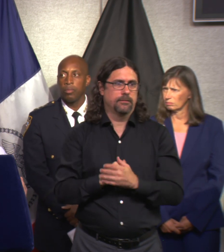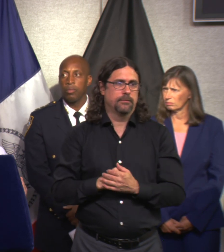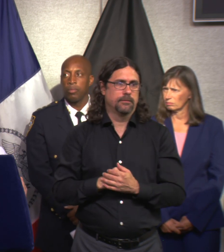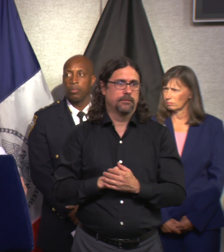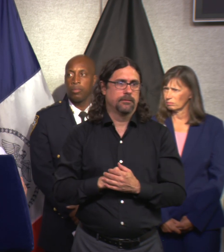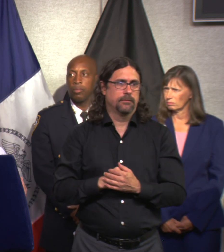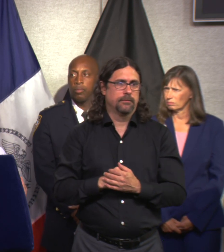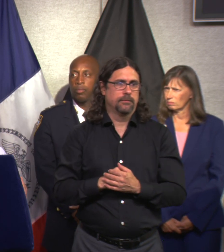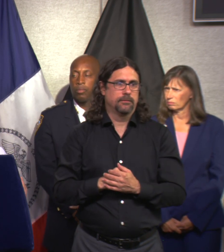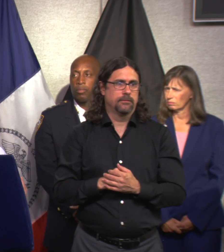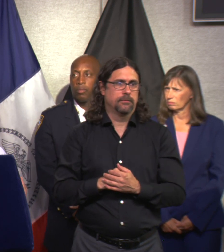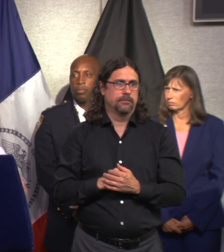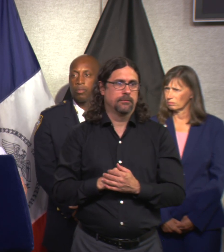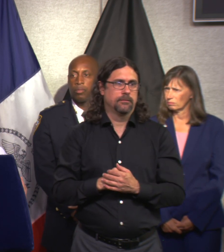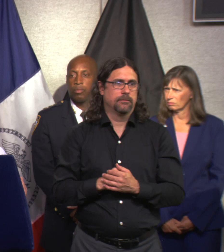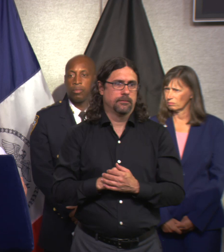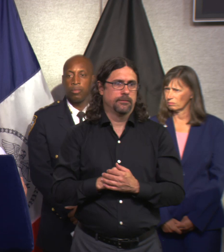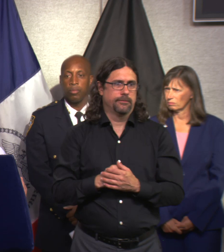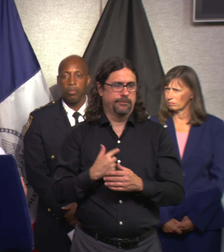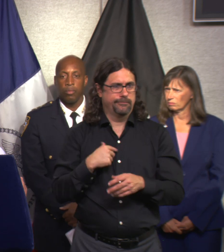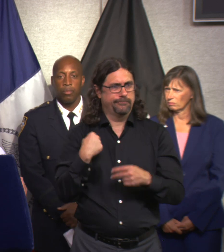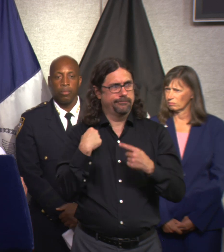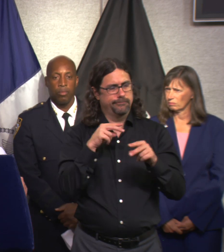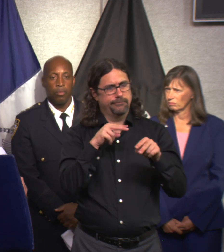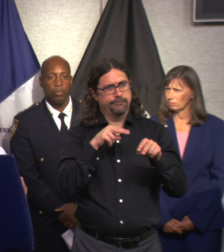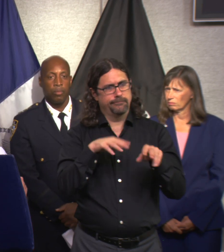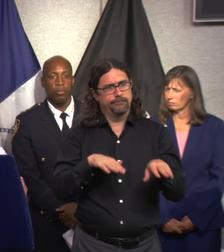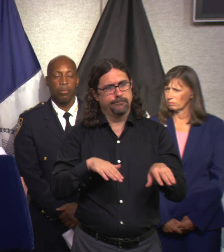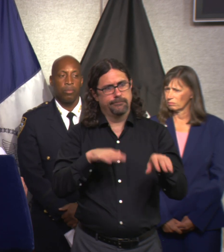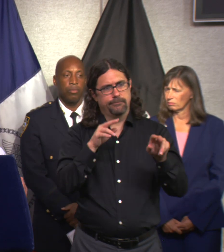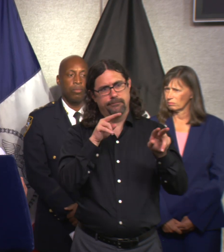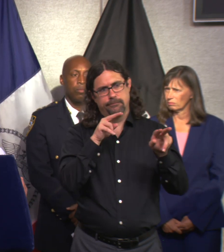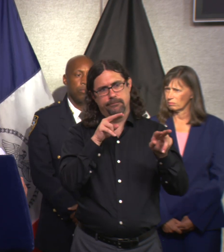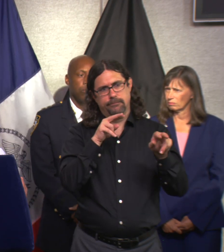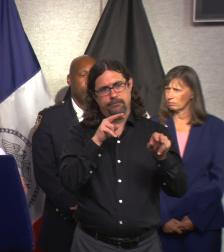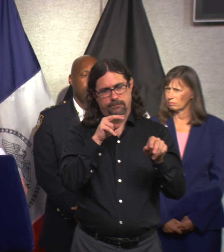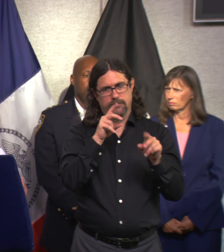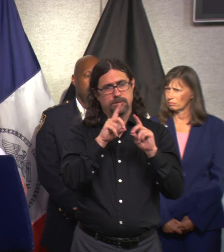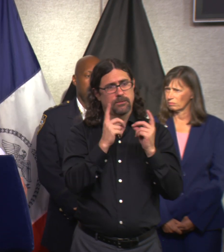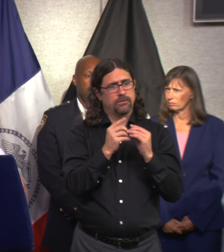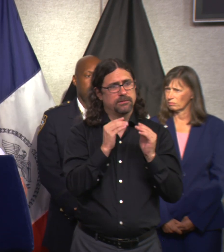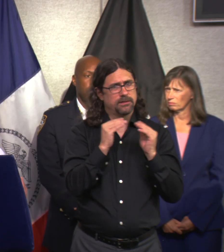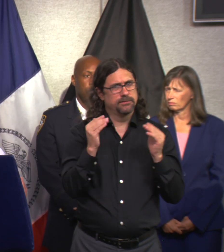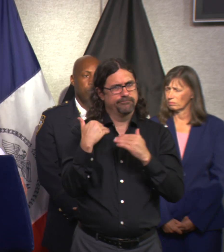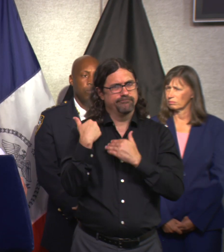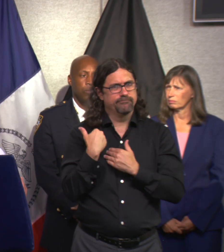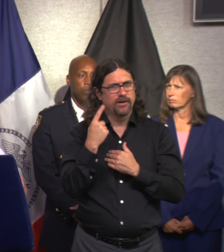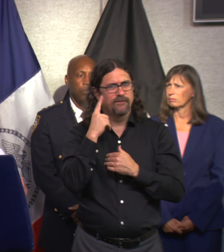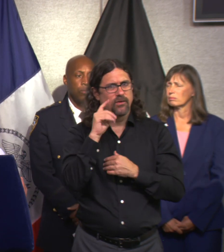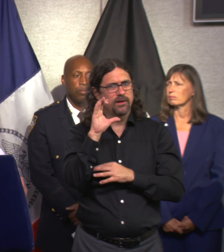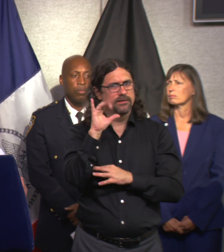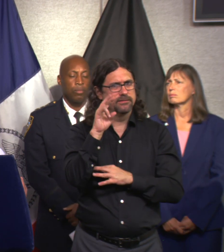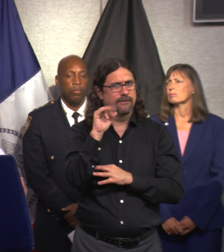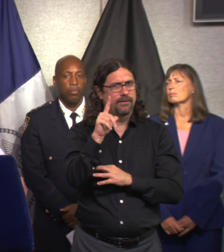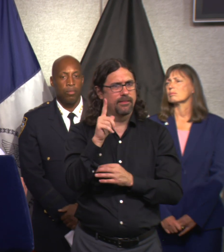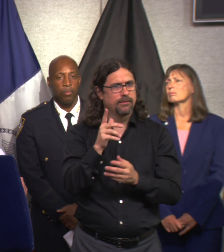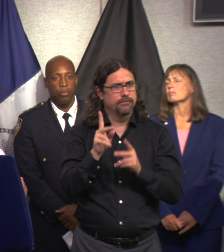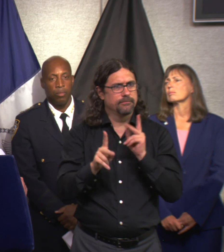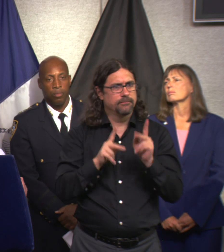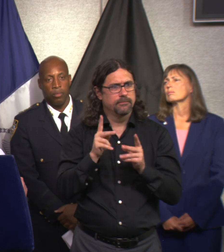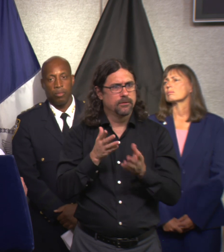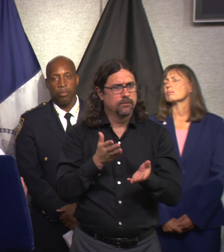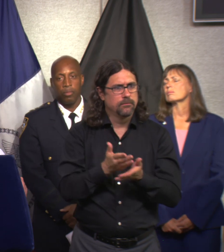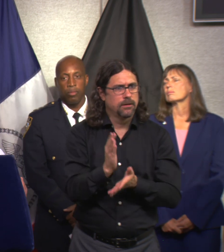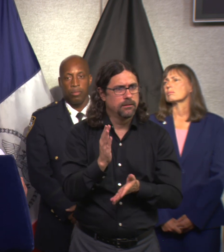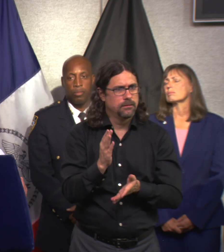as the protector of civil rights and civil liberties, and taking on racist policies and